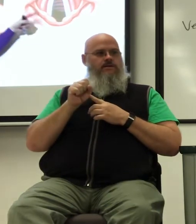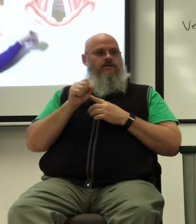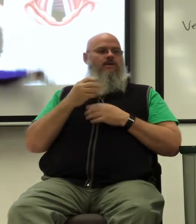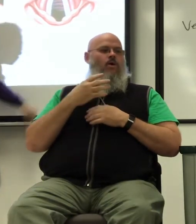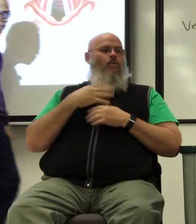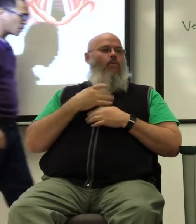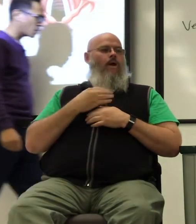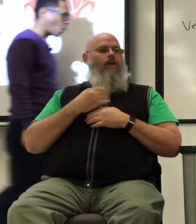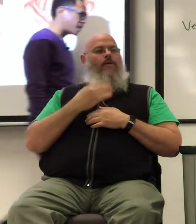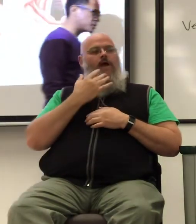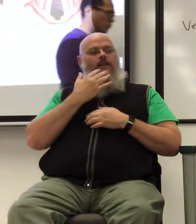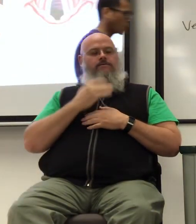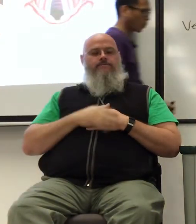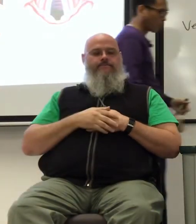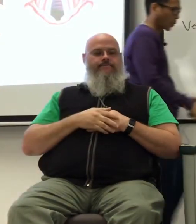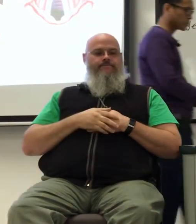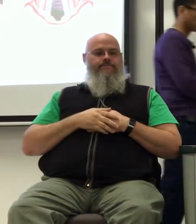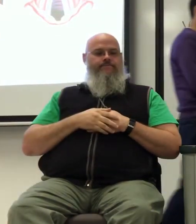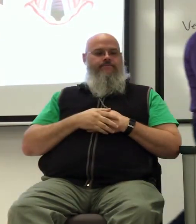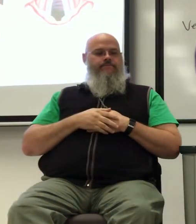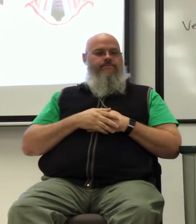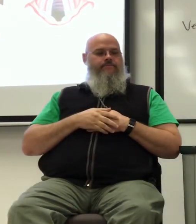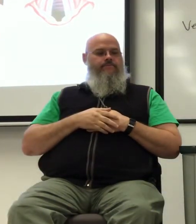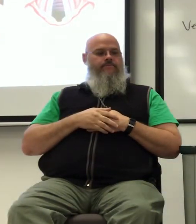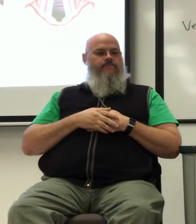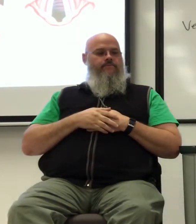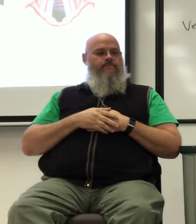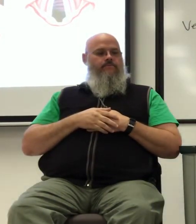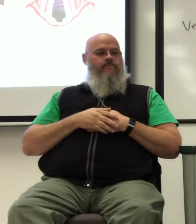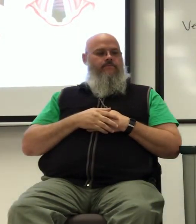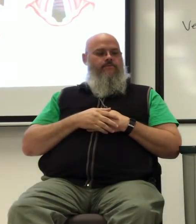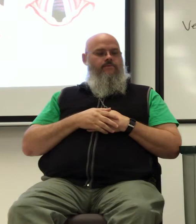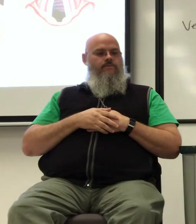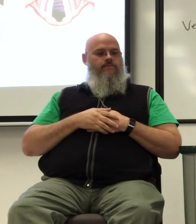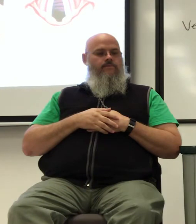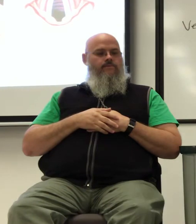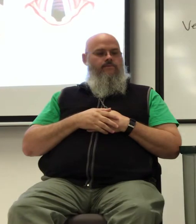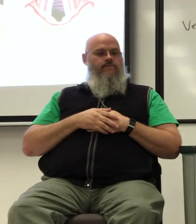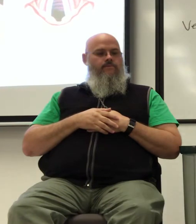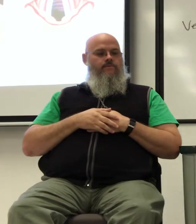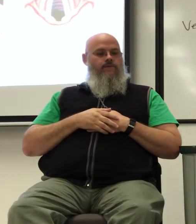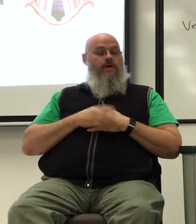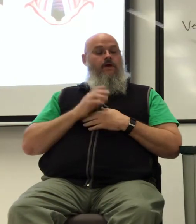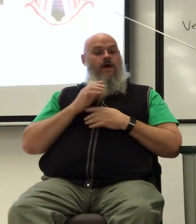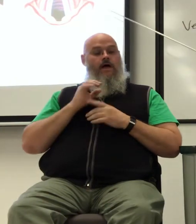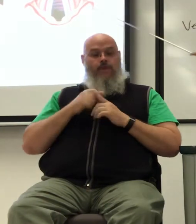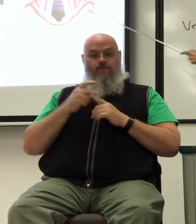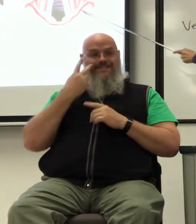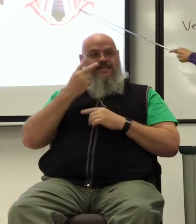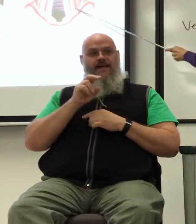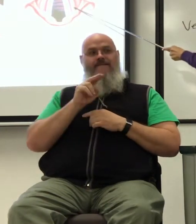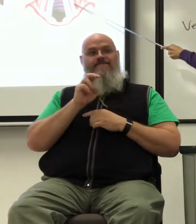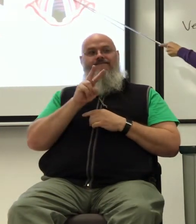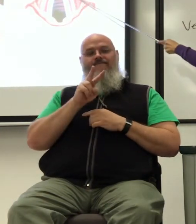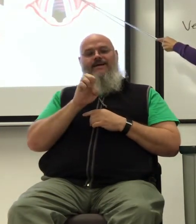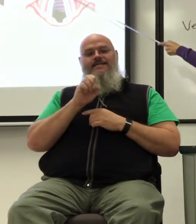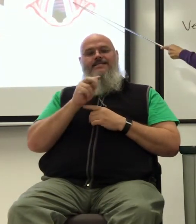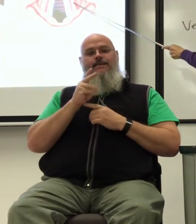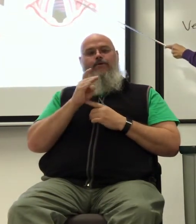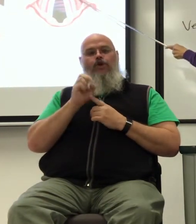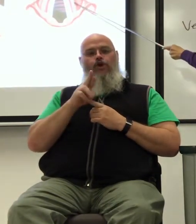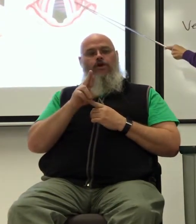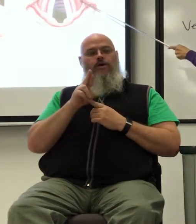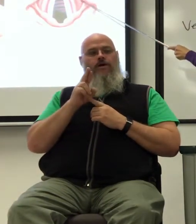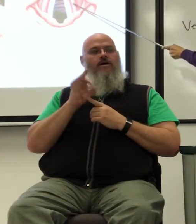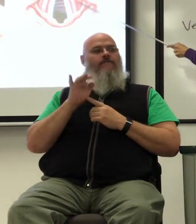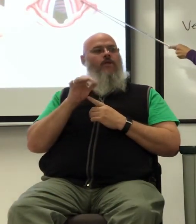here, the whitish vocal cords are flanked by the vestibular folds. See it right there? That's why it's